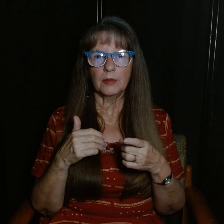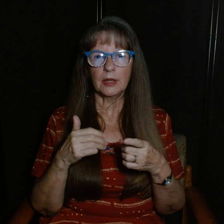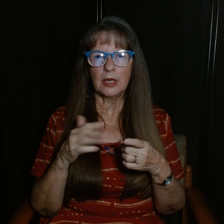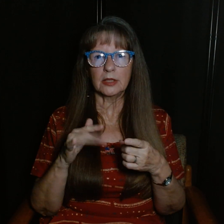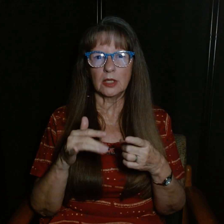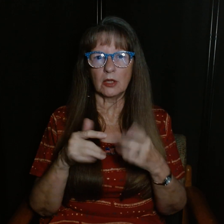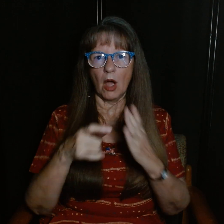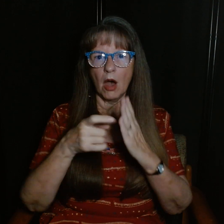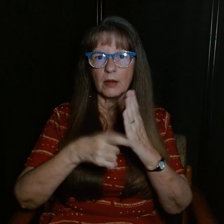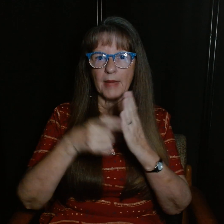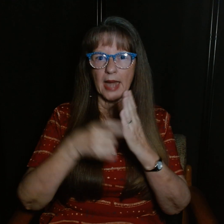it's automatic